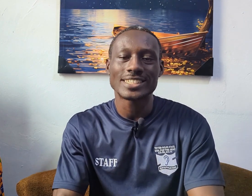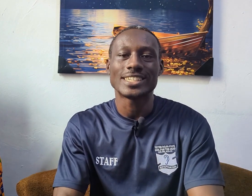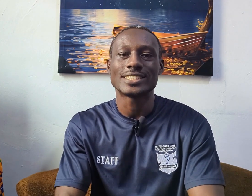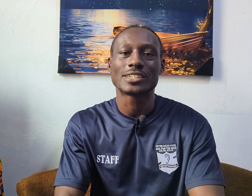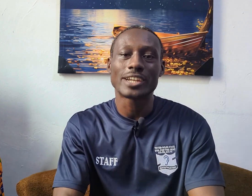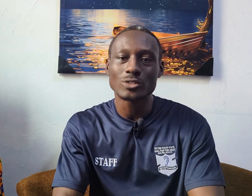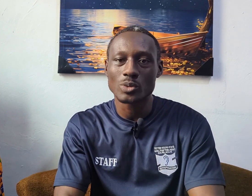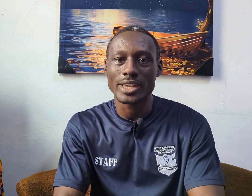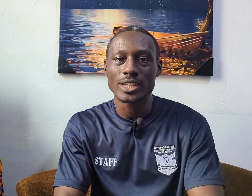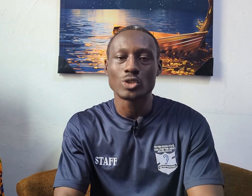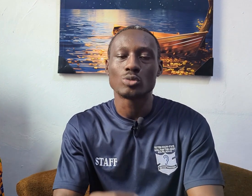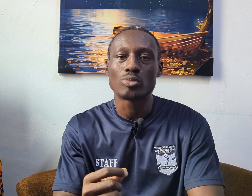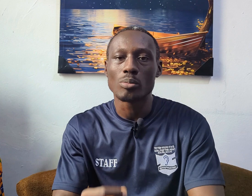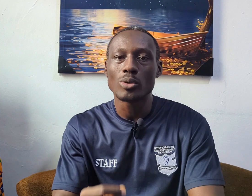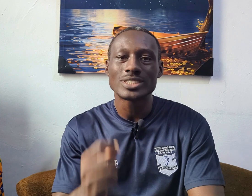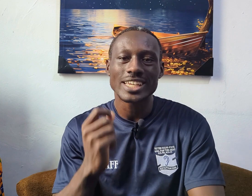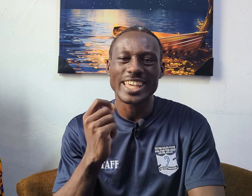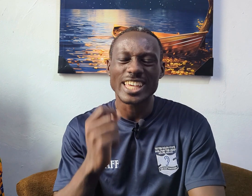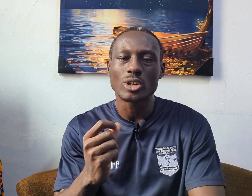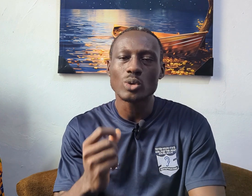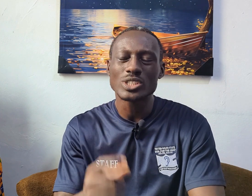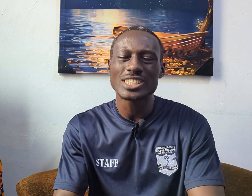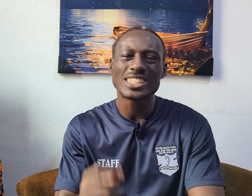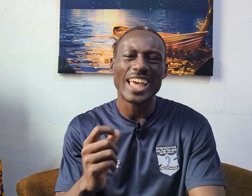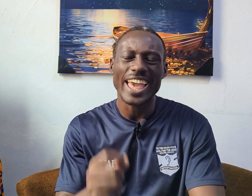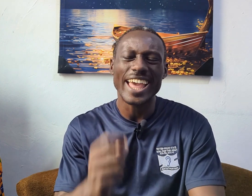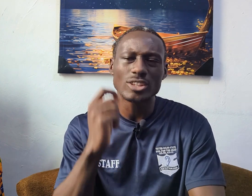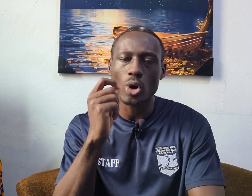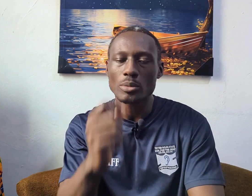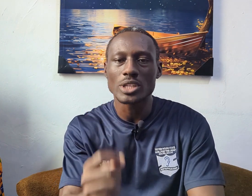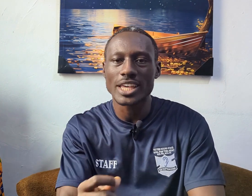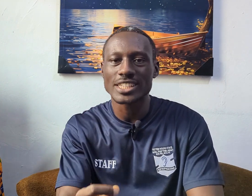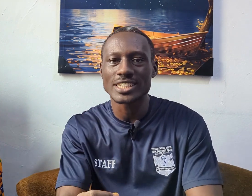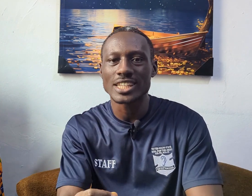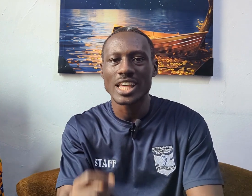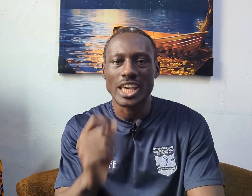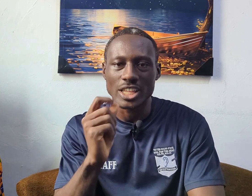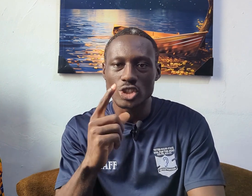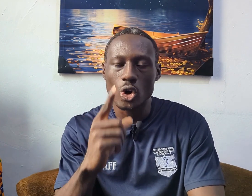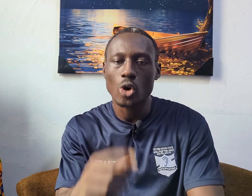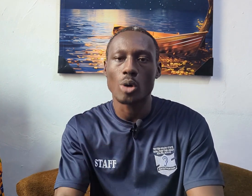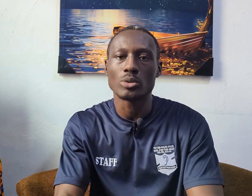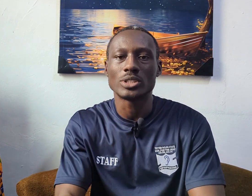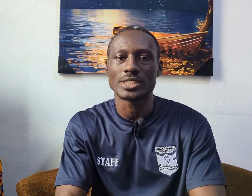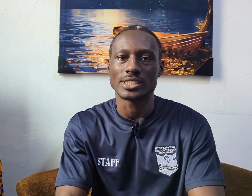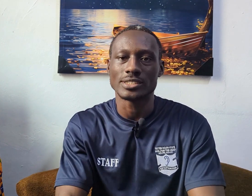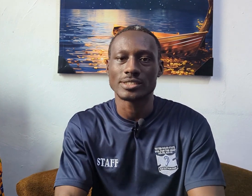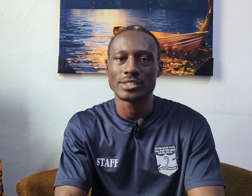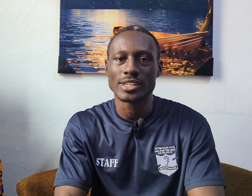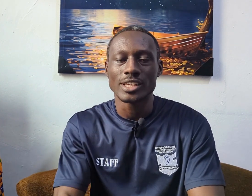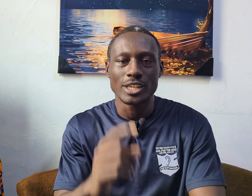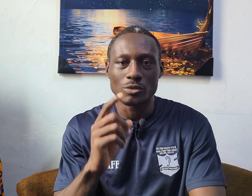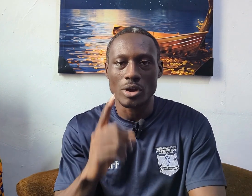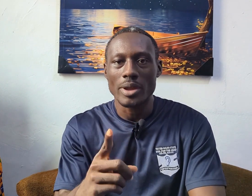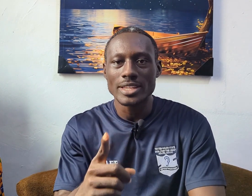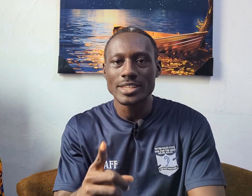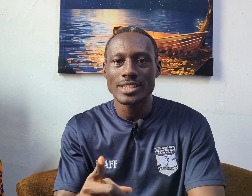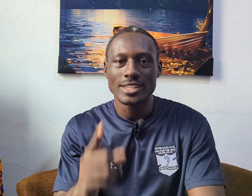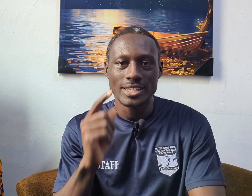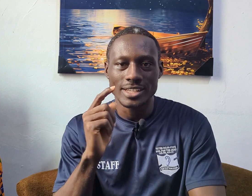a great way to promote inclusion and communication in your community. If you are ready, let's